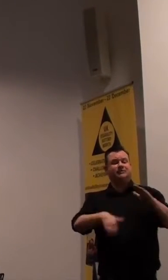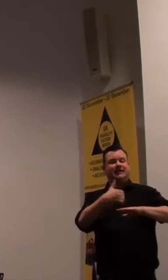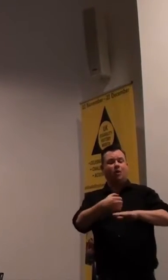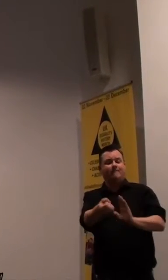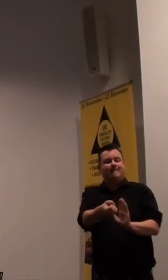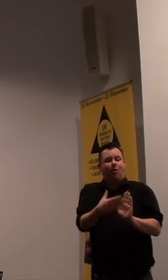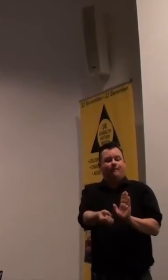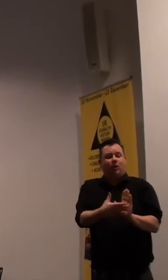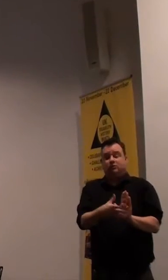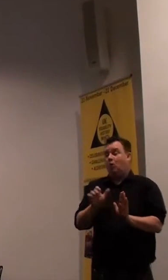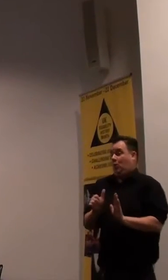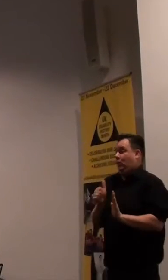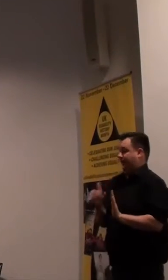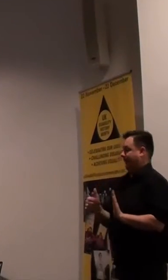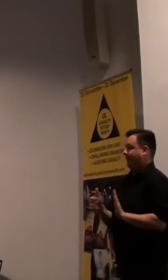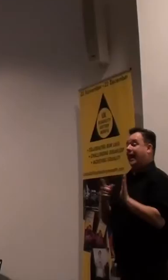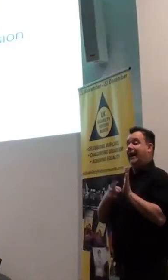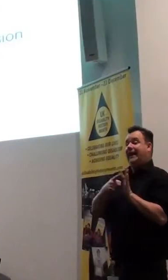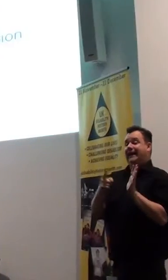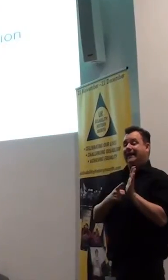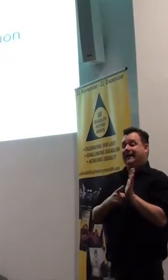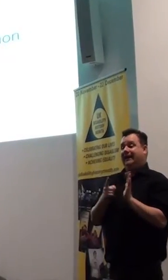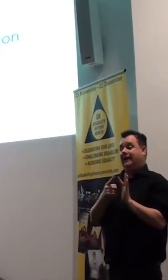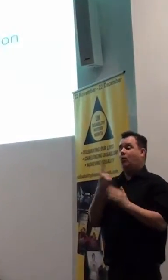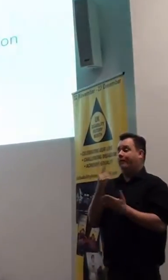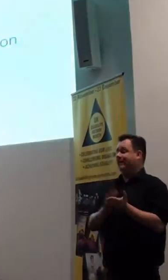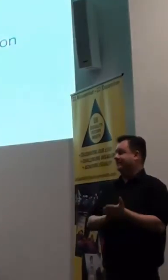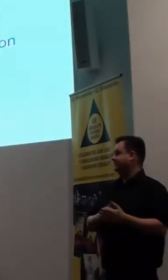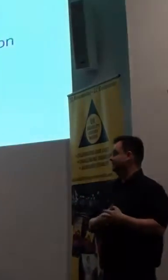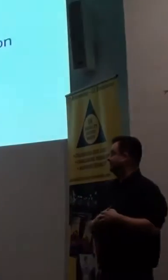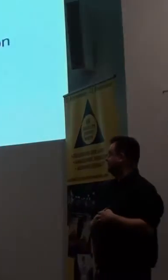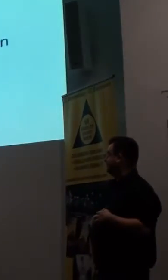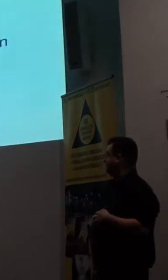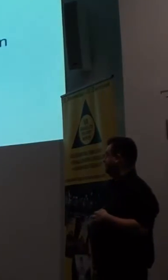I thought he was going to swap with me. Anyway, so Lee's going to come here in a minute. Thank you.